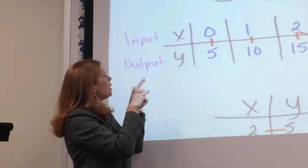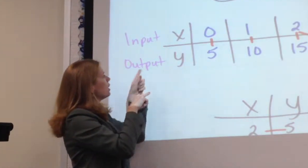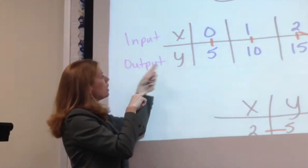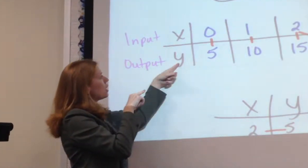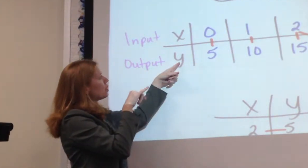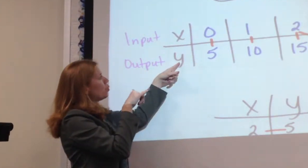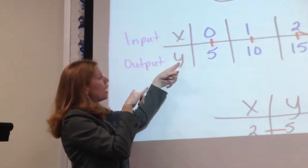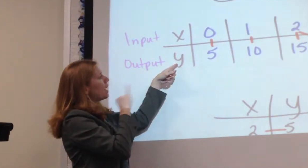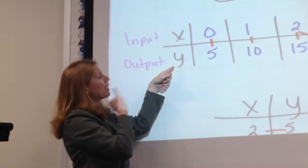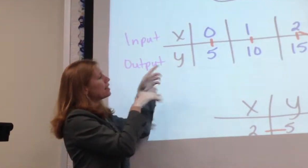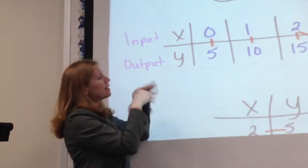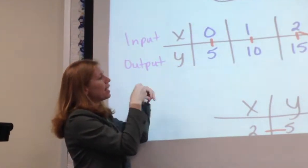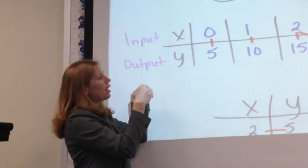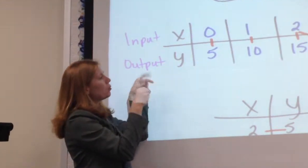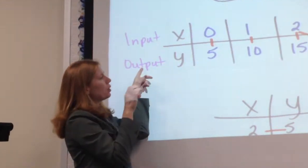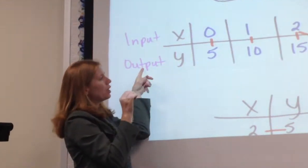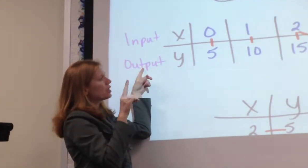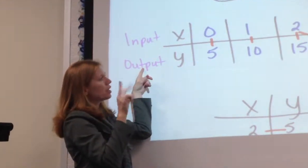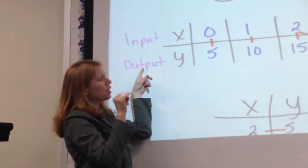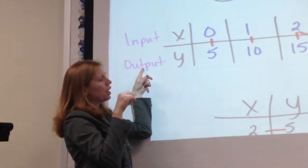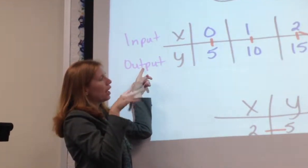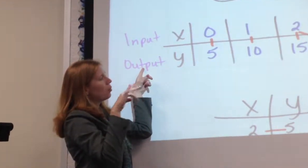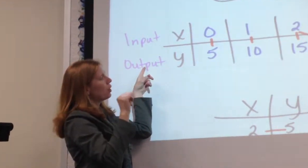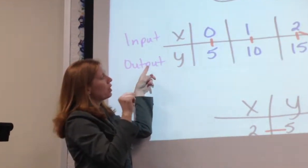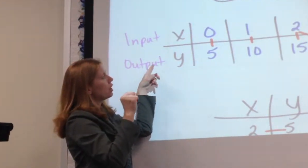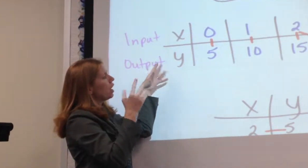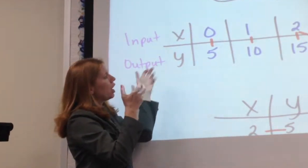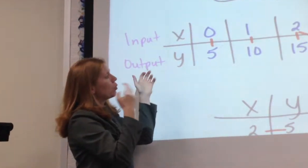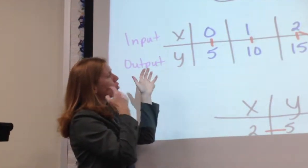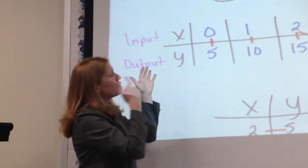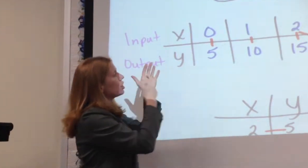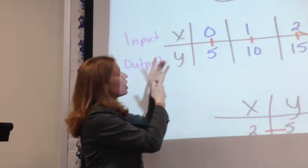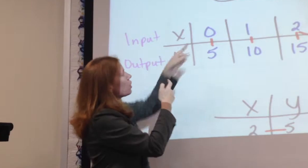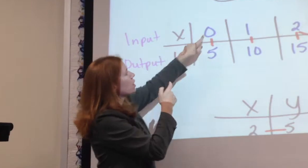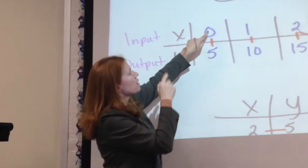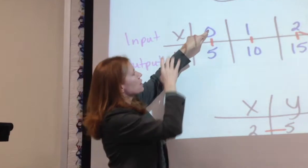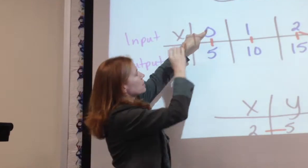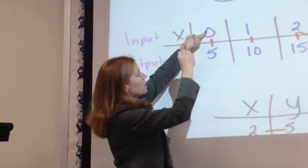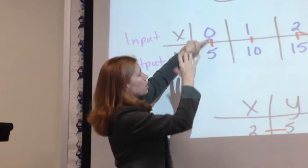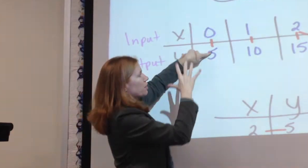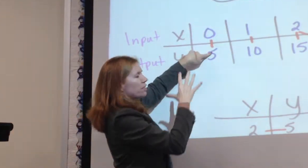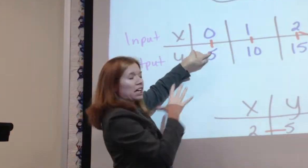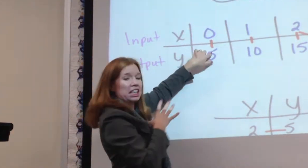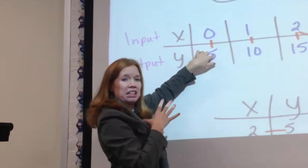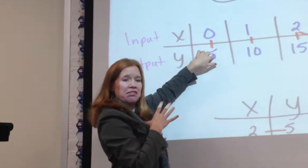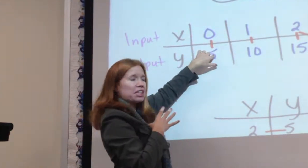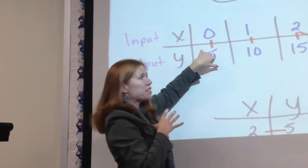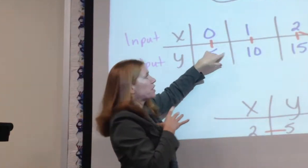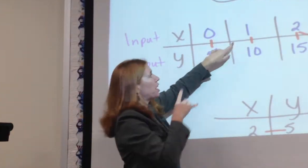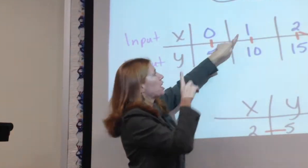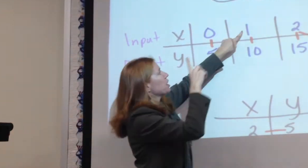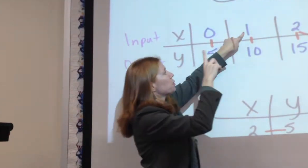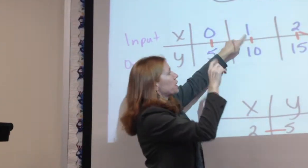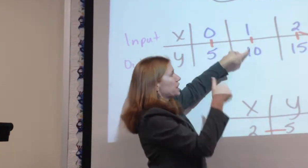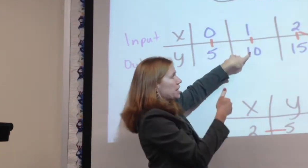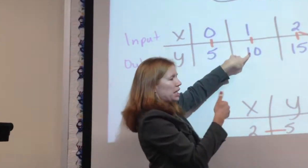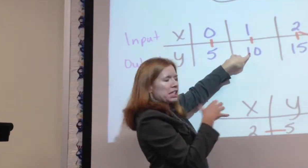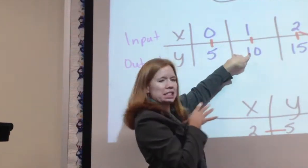then Y is the output. I want you to notice 0 and 5, that's fine. 1 and 10,